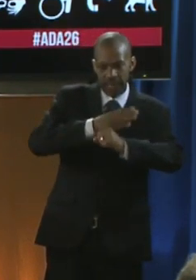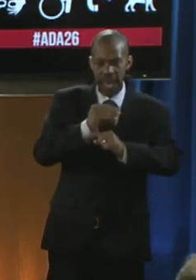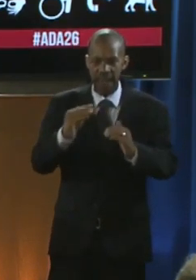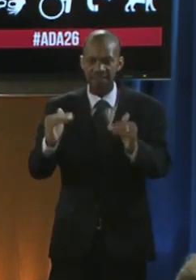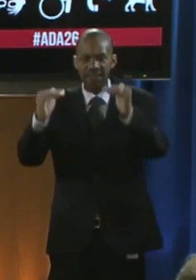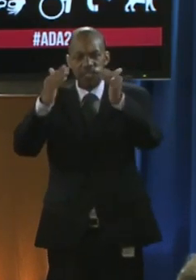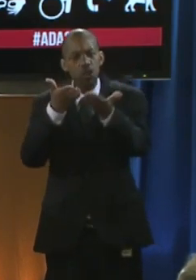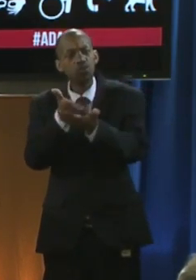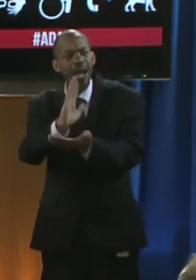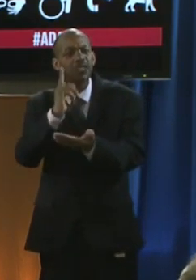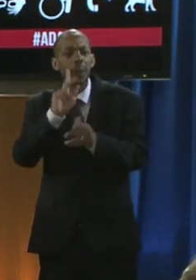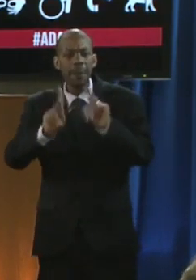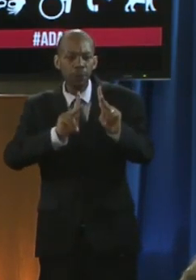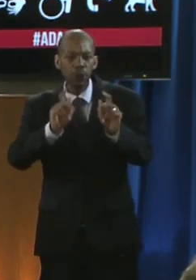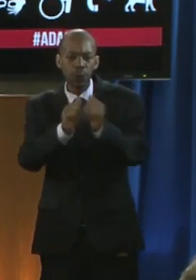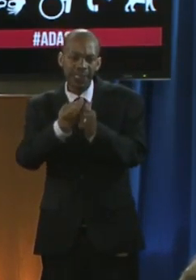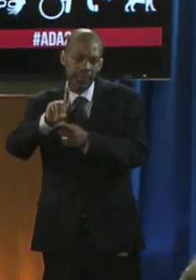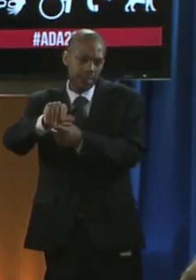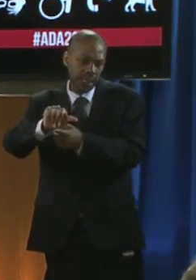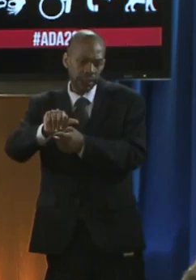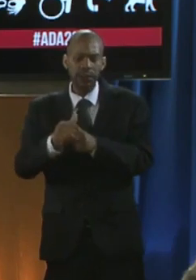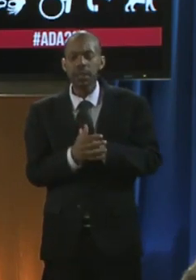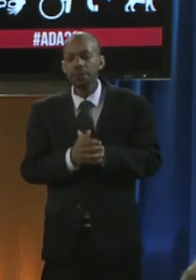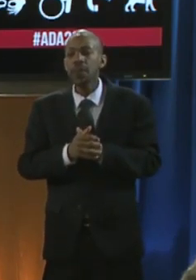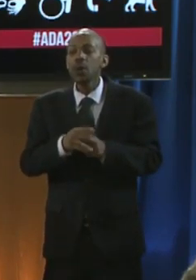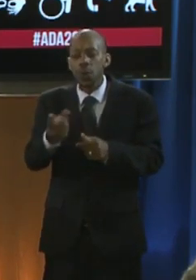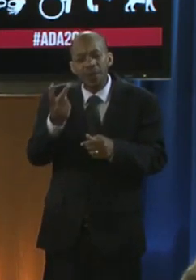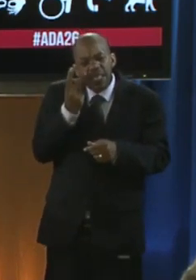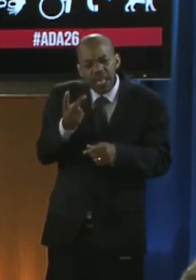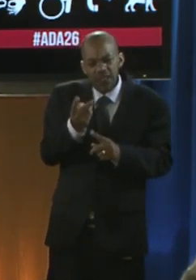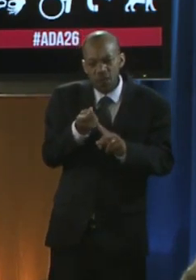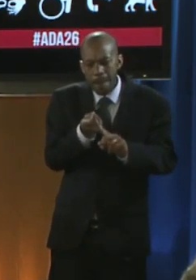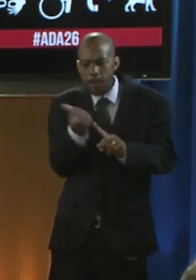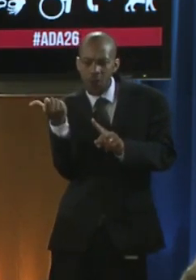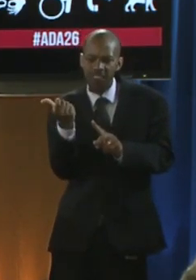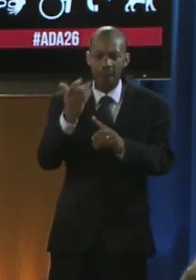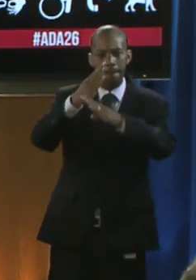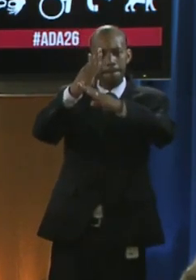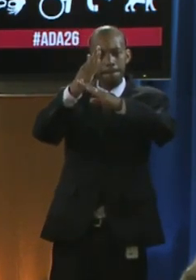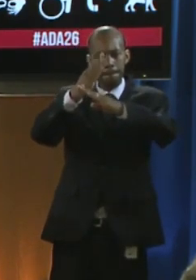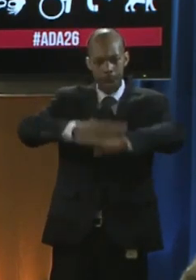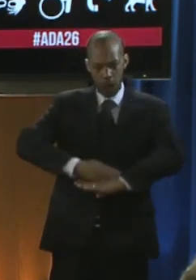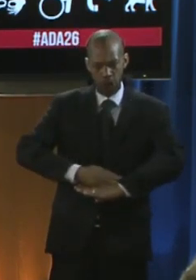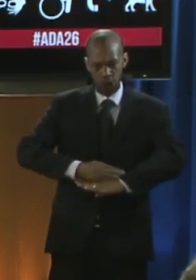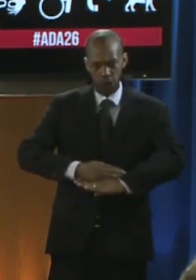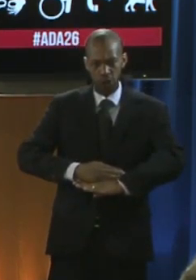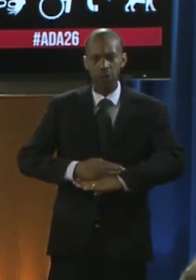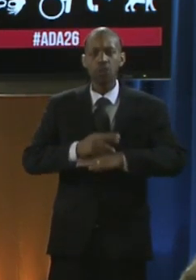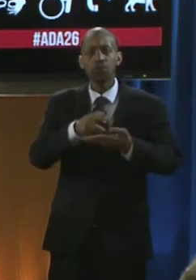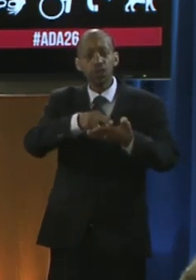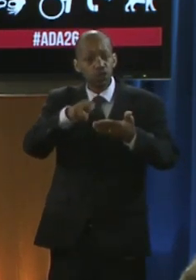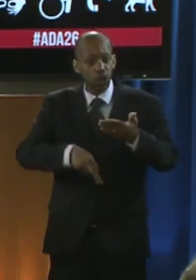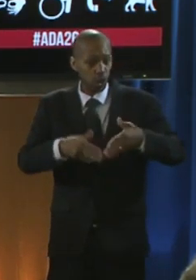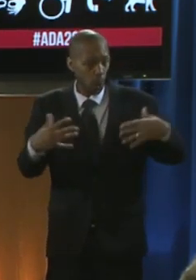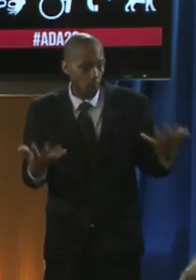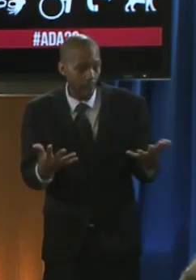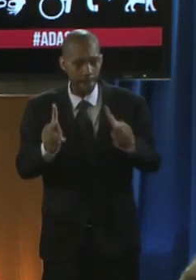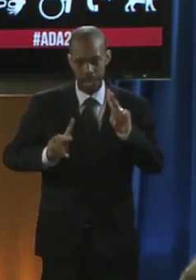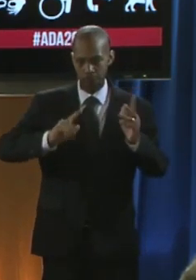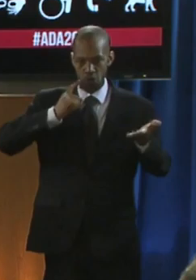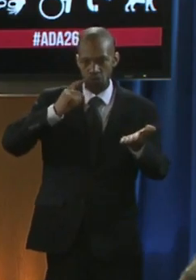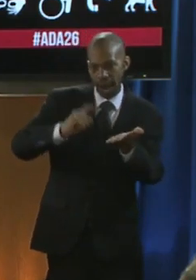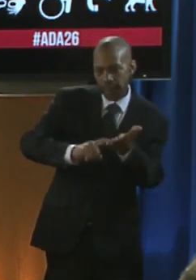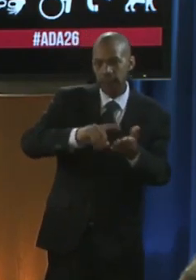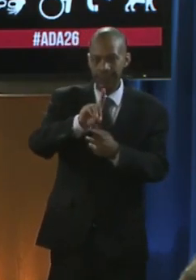the rights of disabled people. We have seen that the removal of barriers results in people recognizing